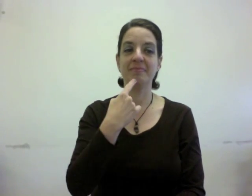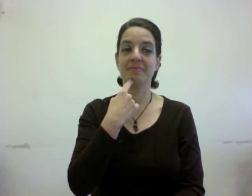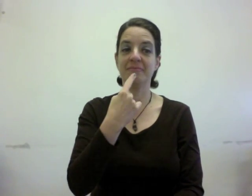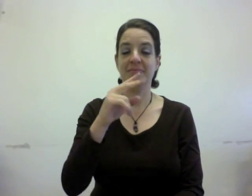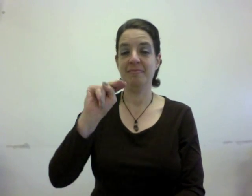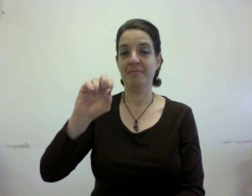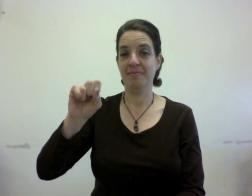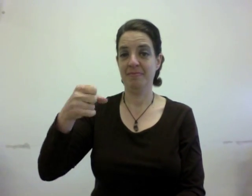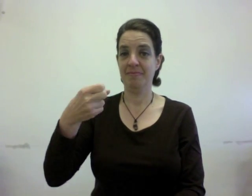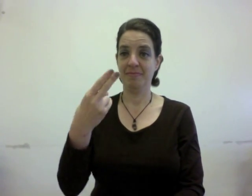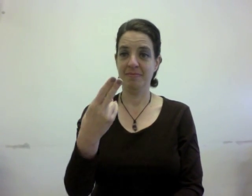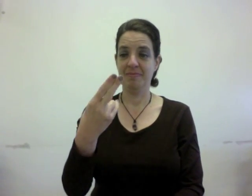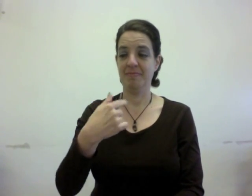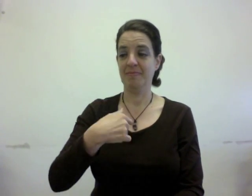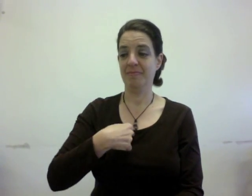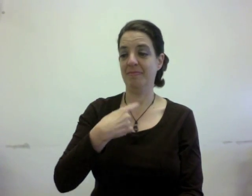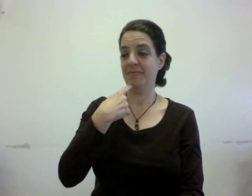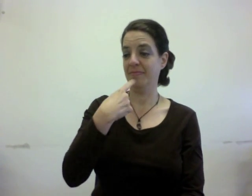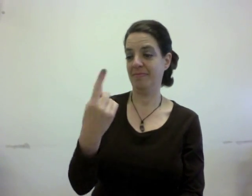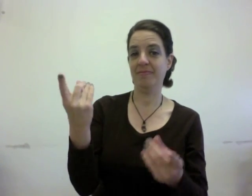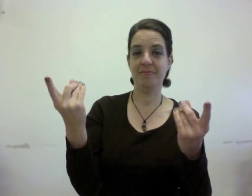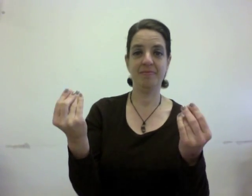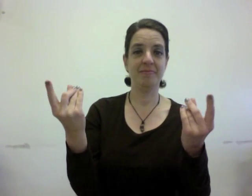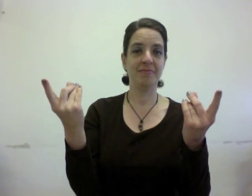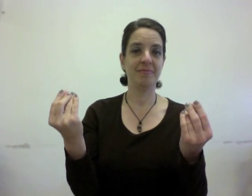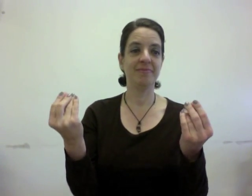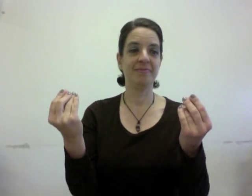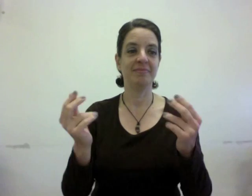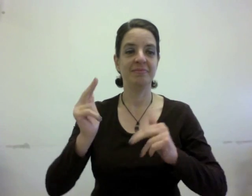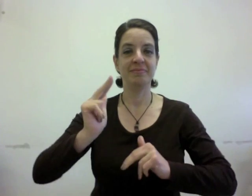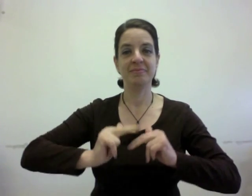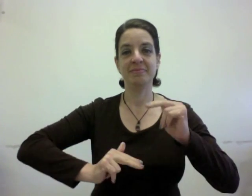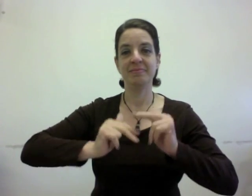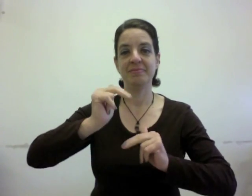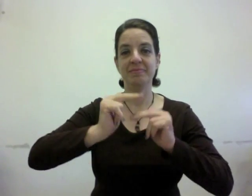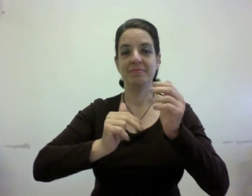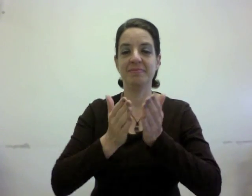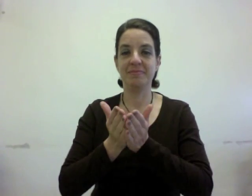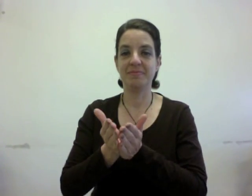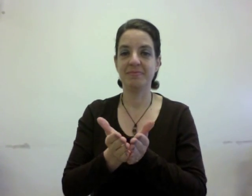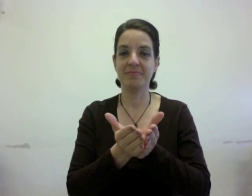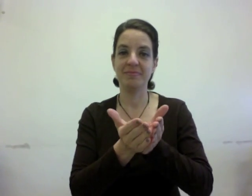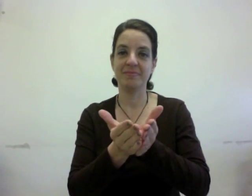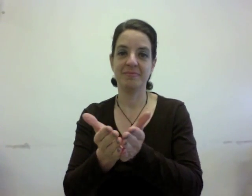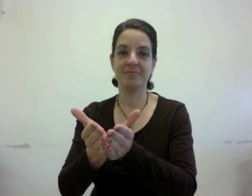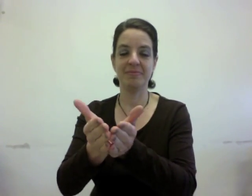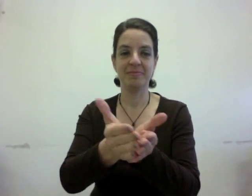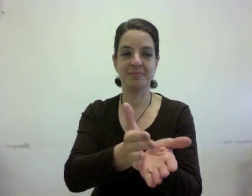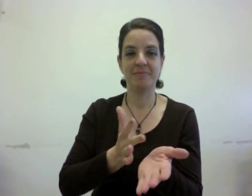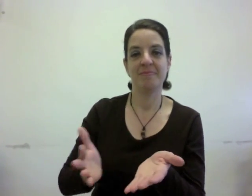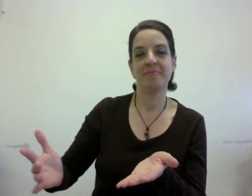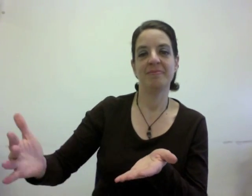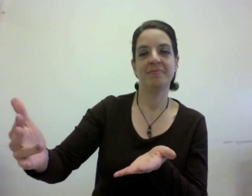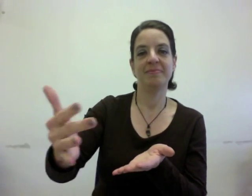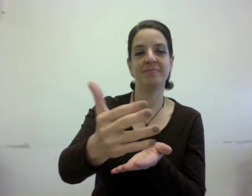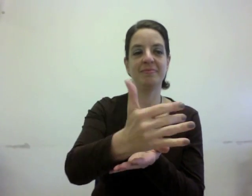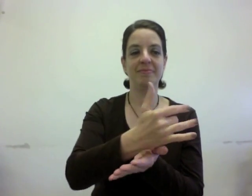"Hey, brother Noah, I tell you what to do. Build me a floating zoo, and bring some of those